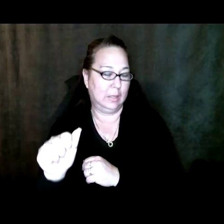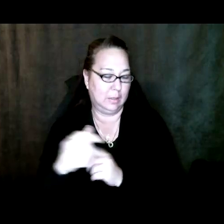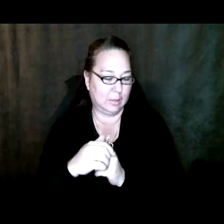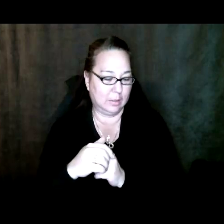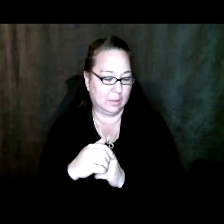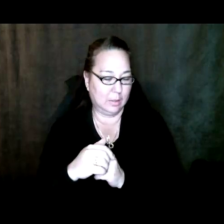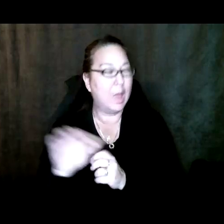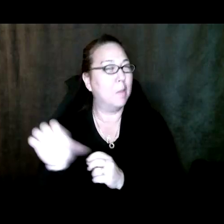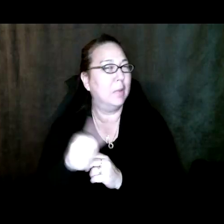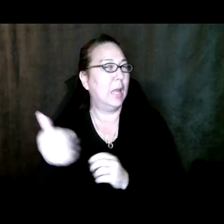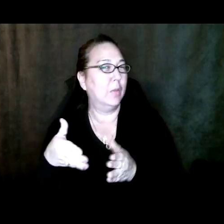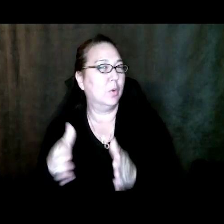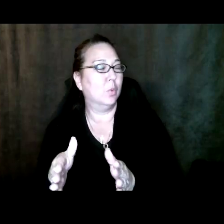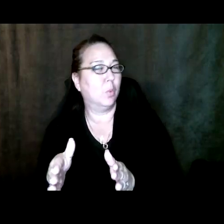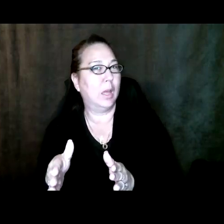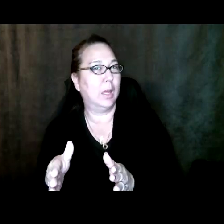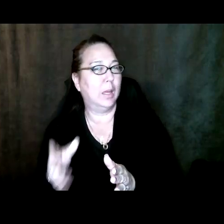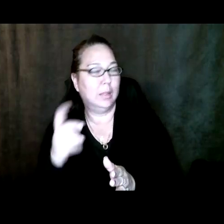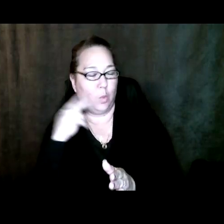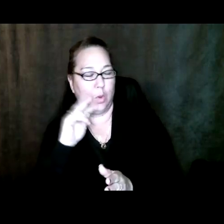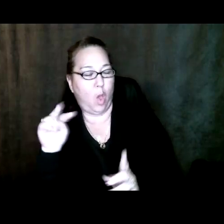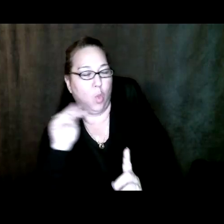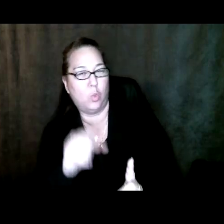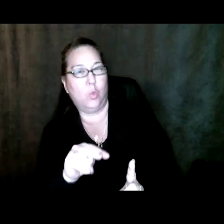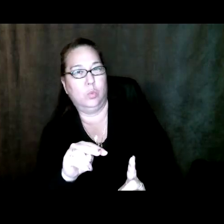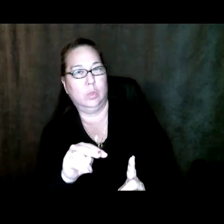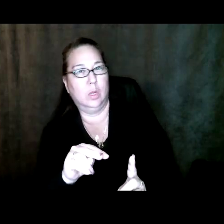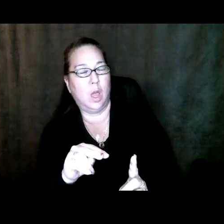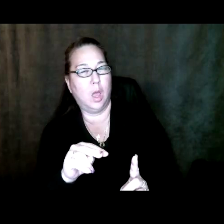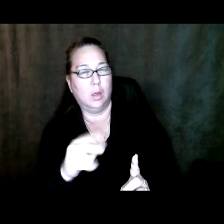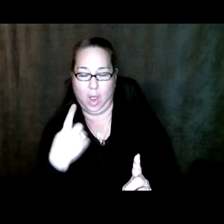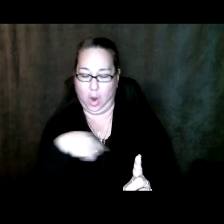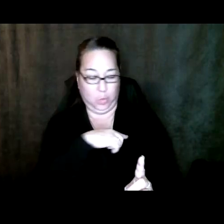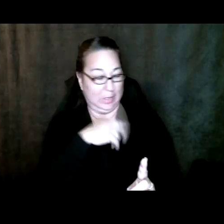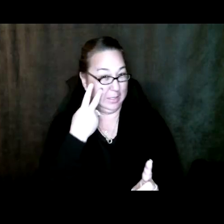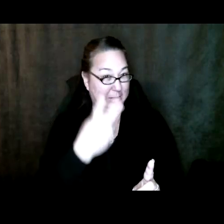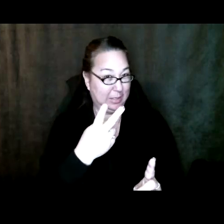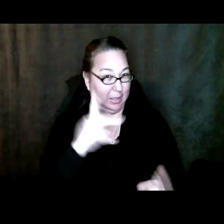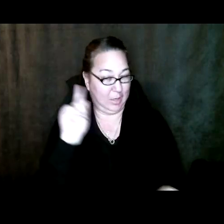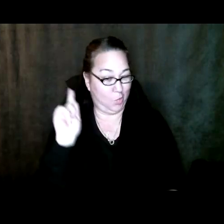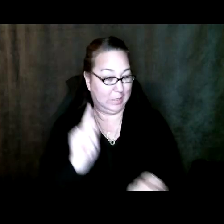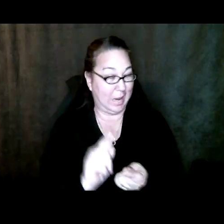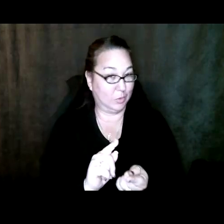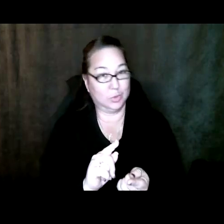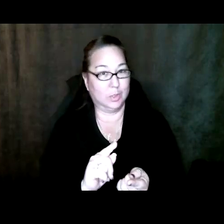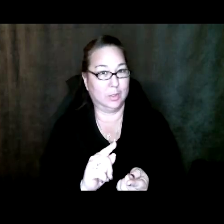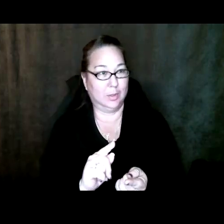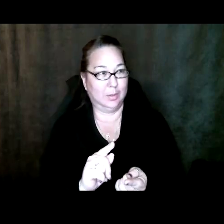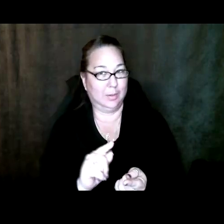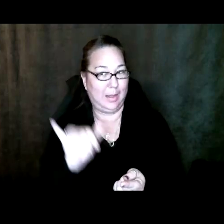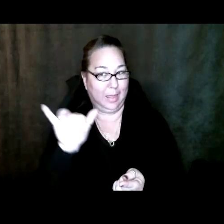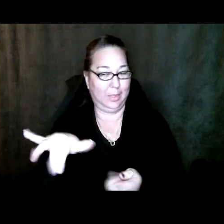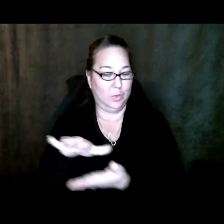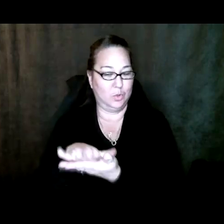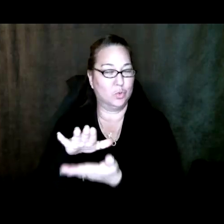think about this is, are we seeing a reduction in the number of schools that are showing a negative trend in